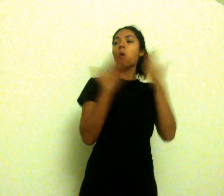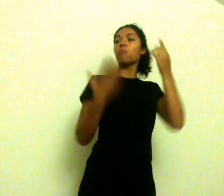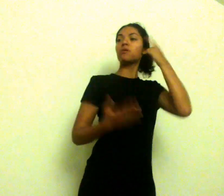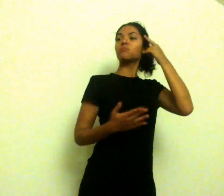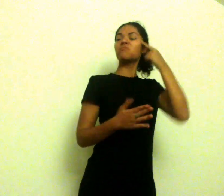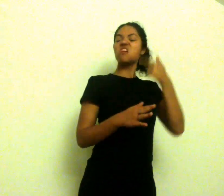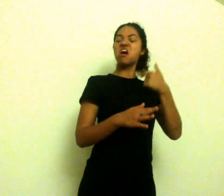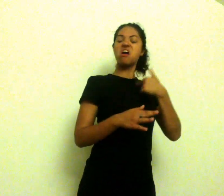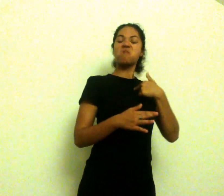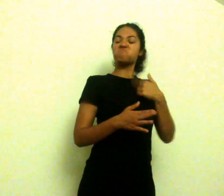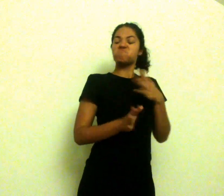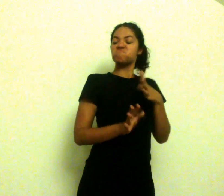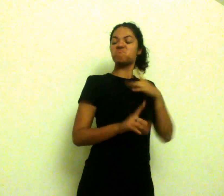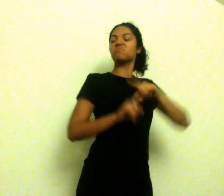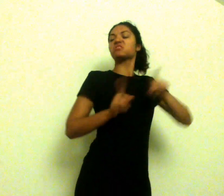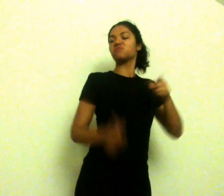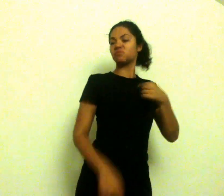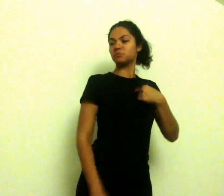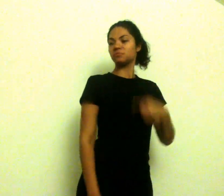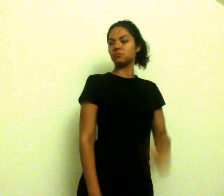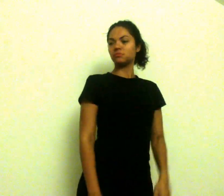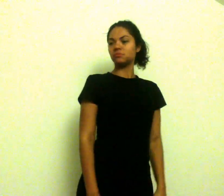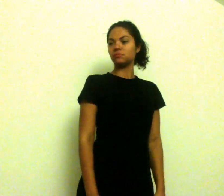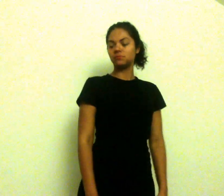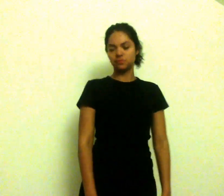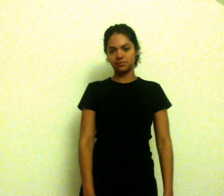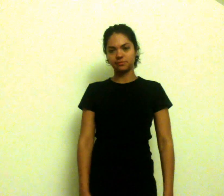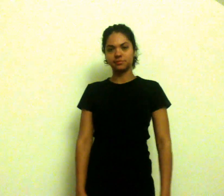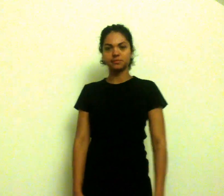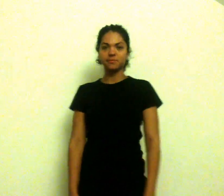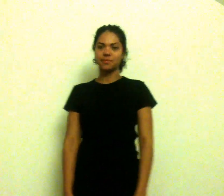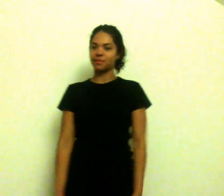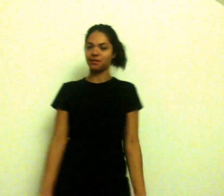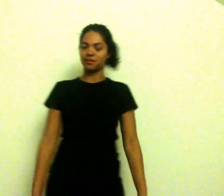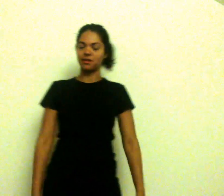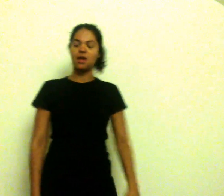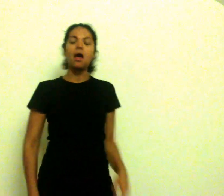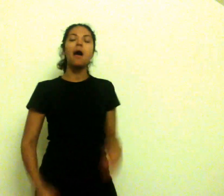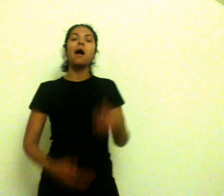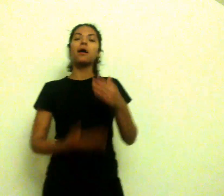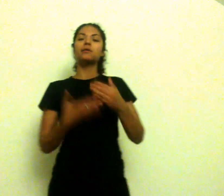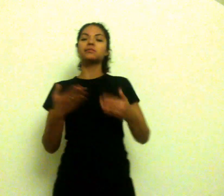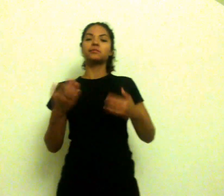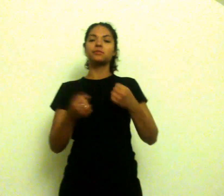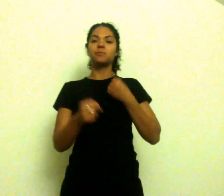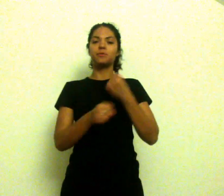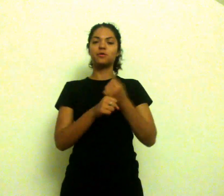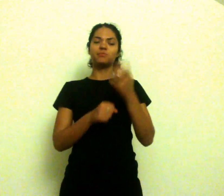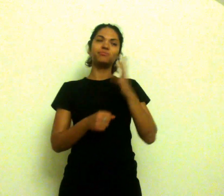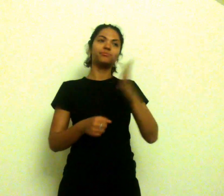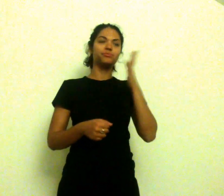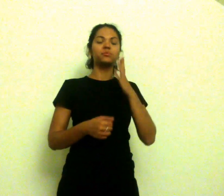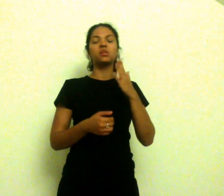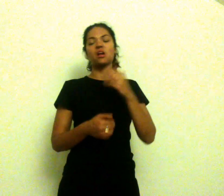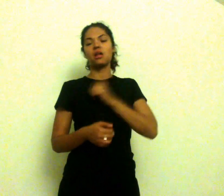Some years ago in the city of Atlanta, Georgia, there was a major trial for a pornographer whose stuff was described as